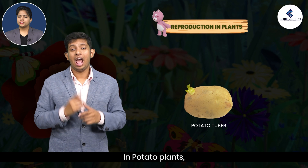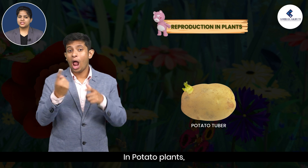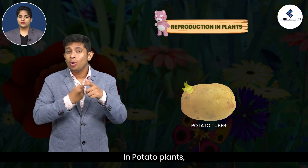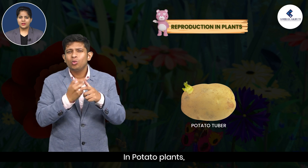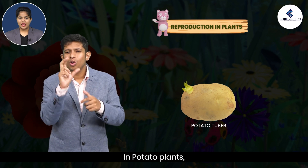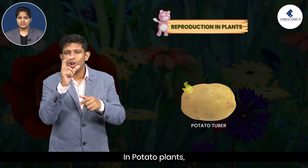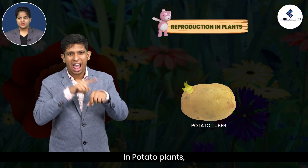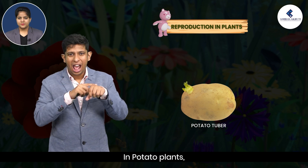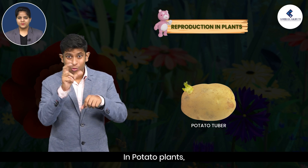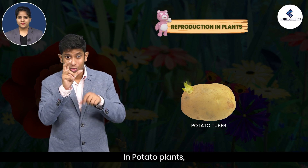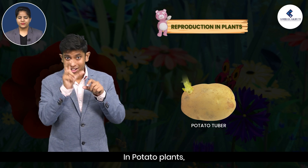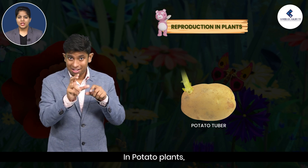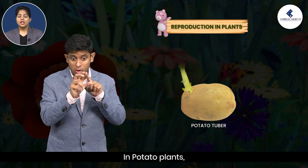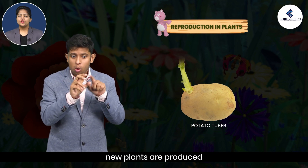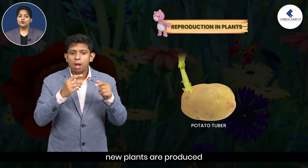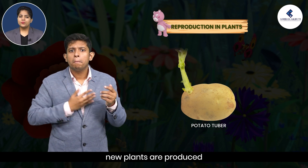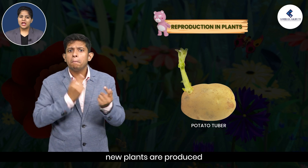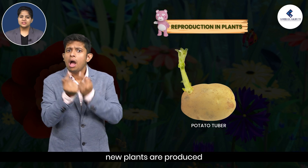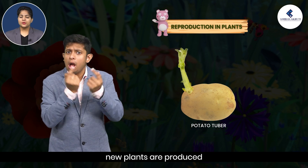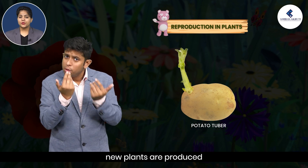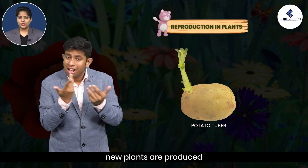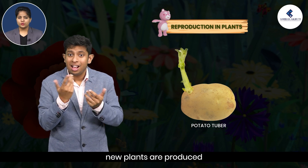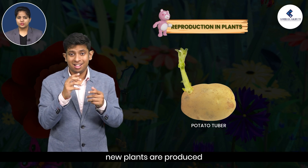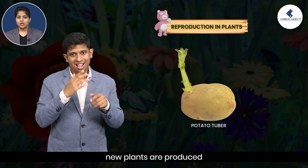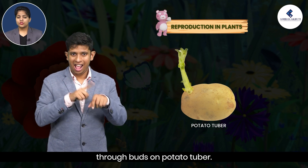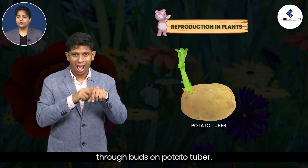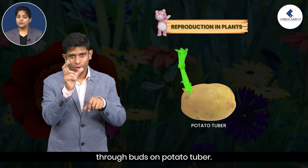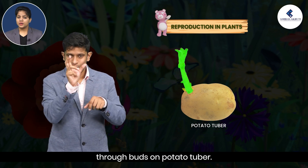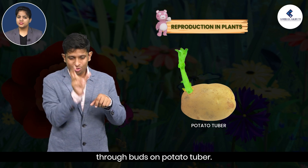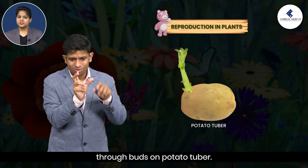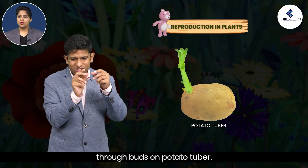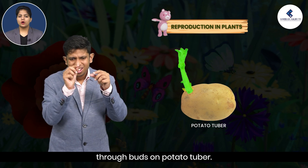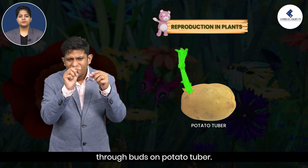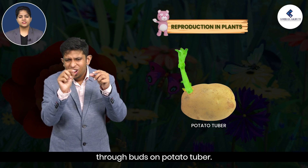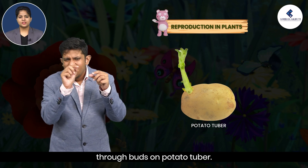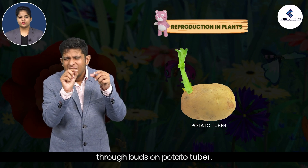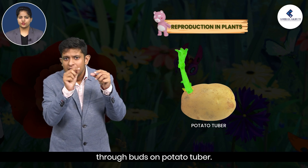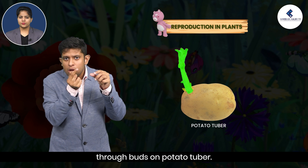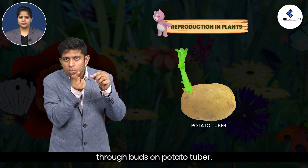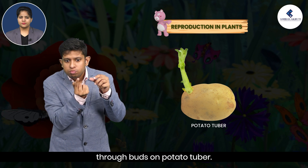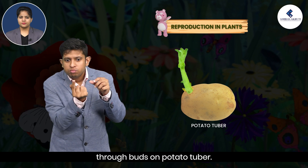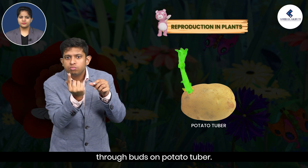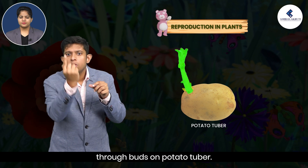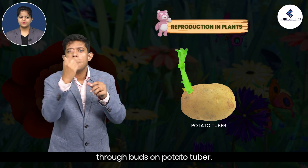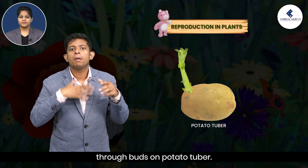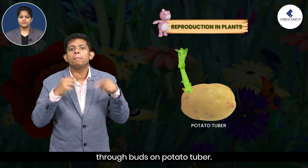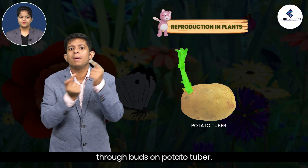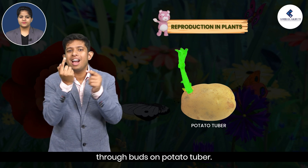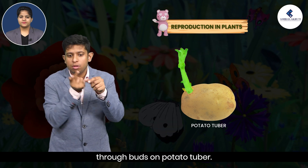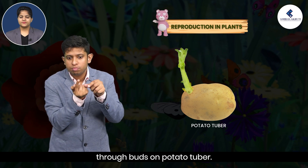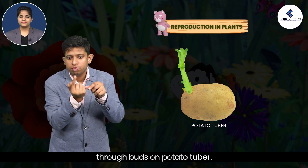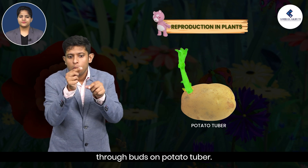In potato plants, new plants are produced through buds on potato tuber.